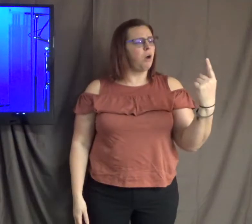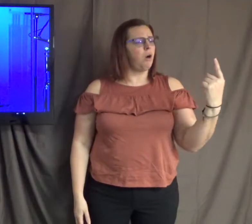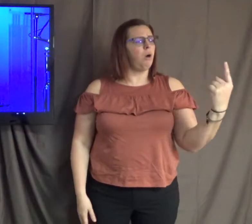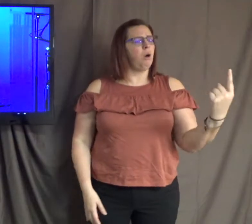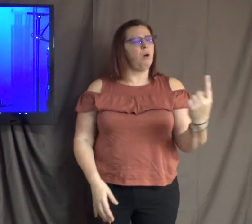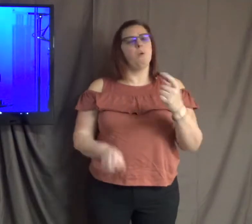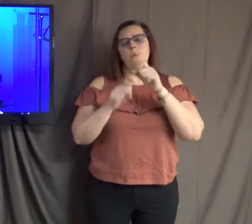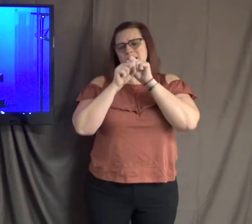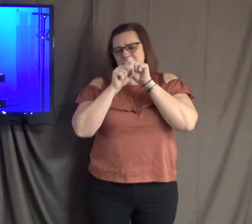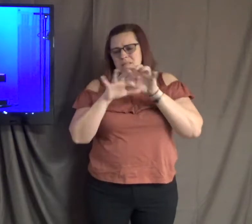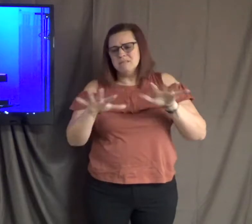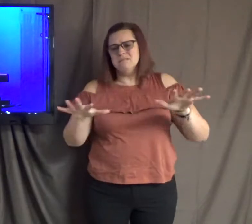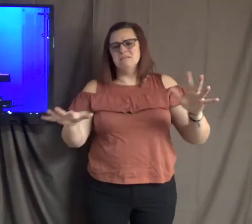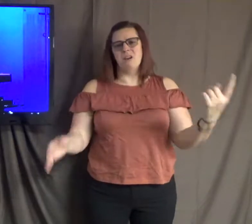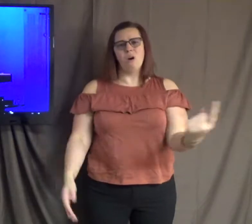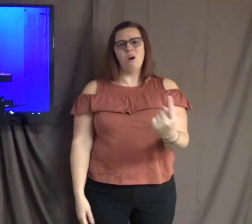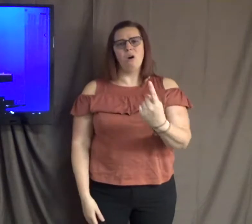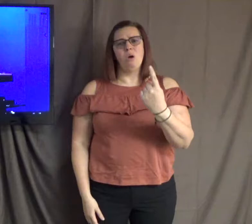blessed always,